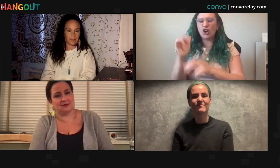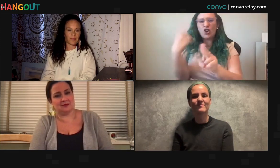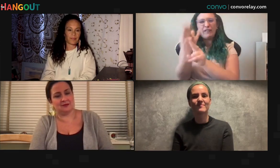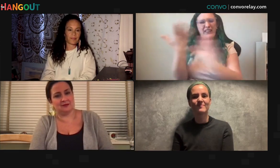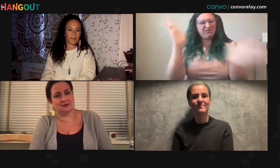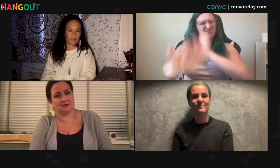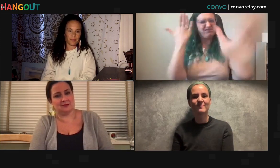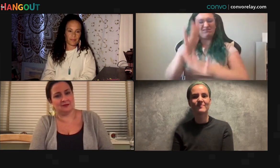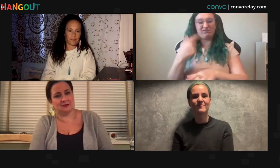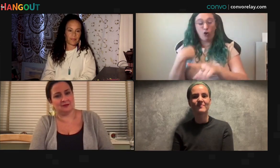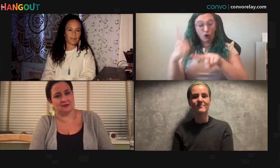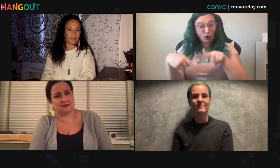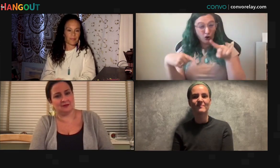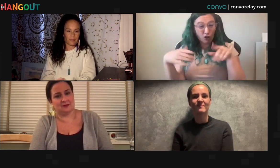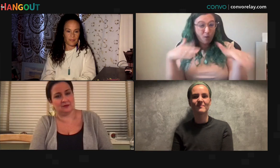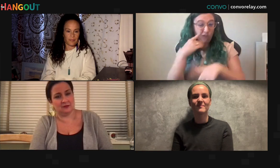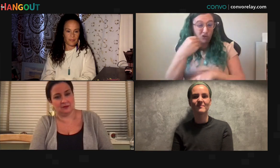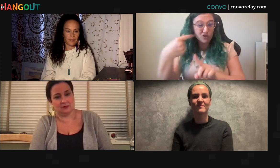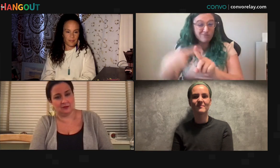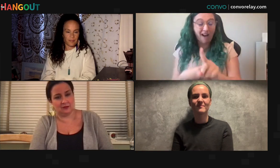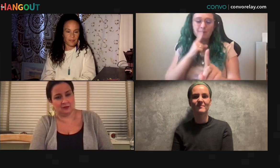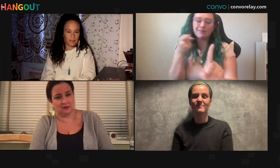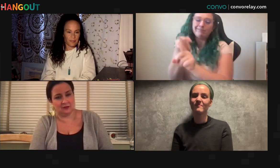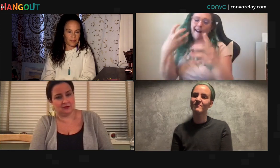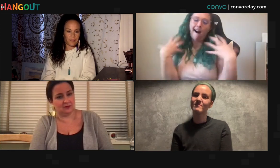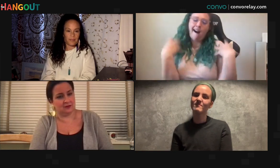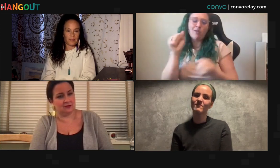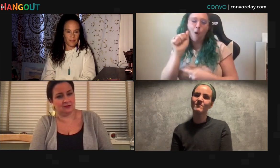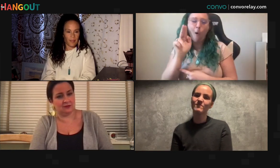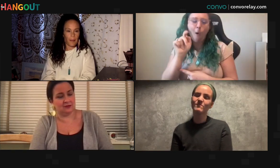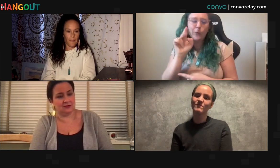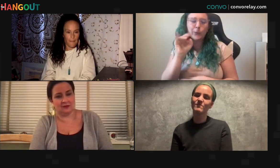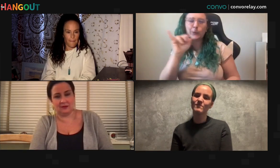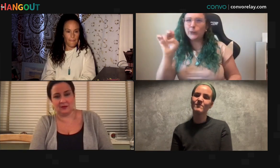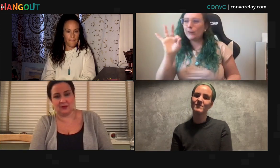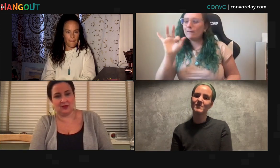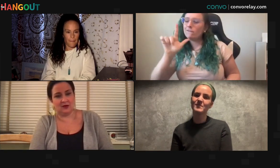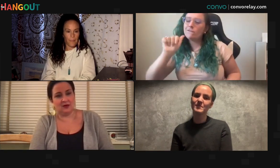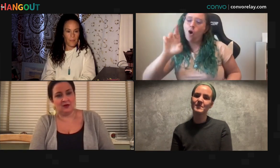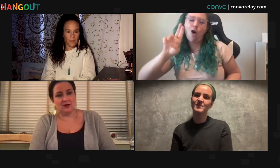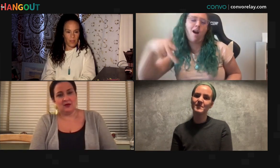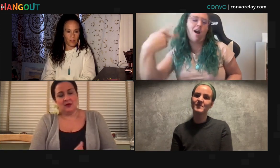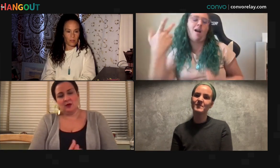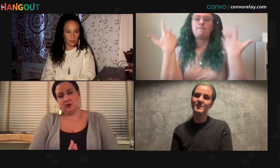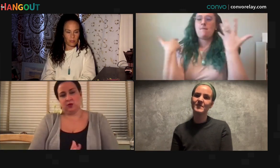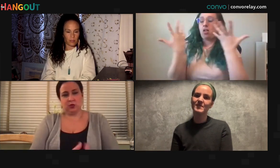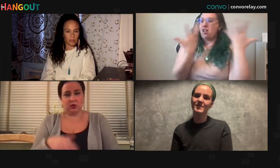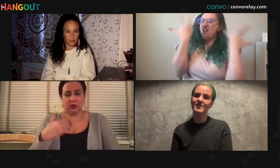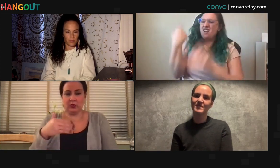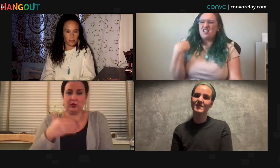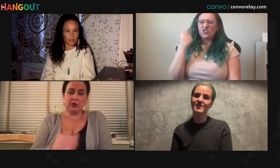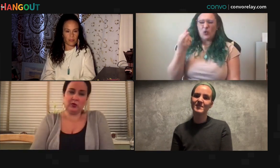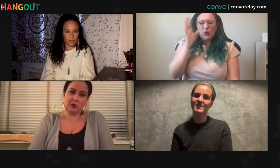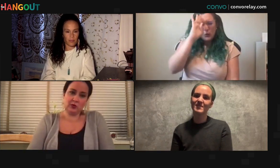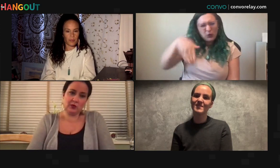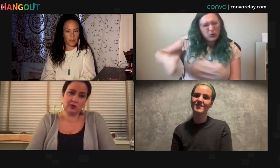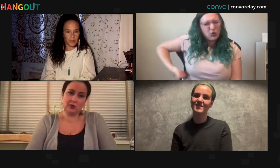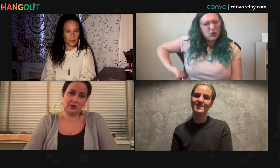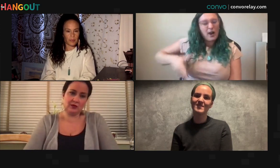time for myself, and the universe was telling me, um, you've got to change something. I had an